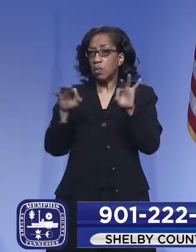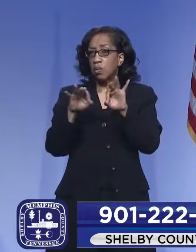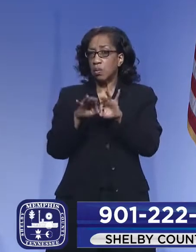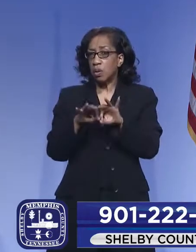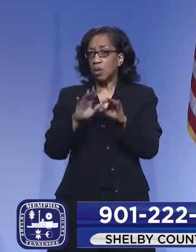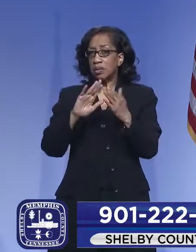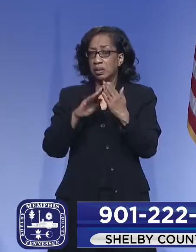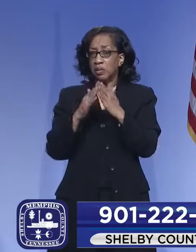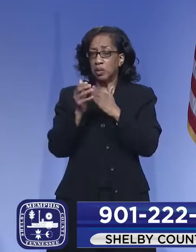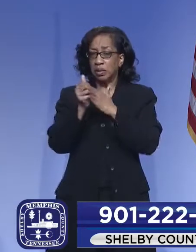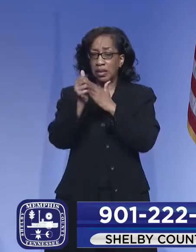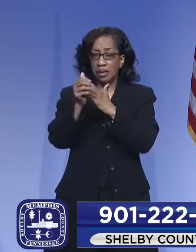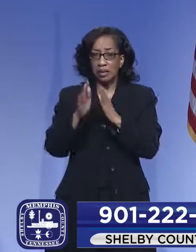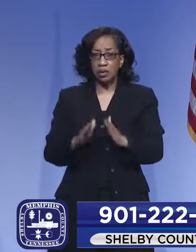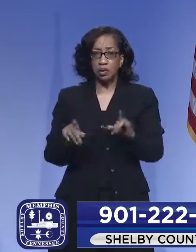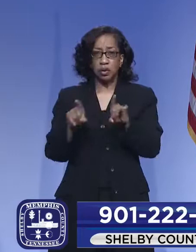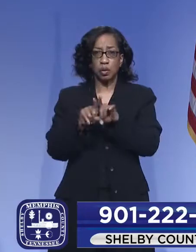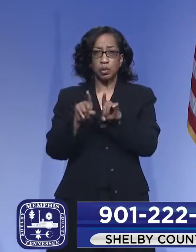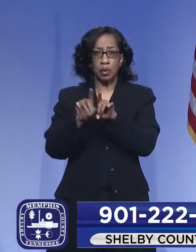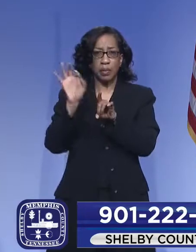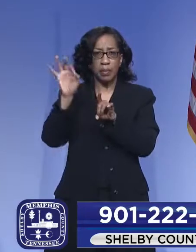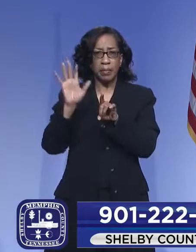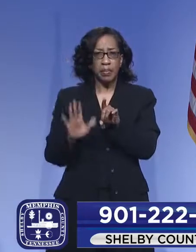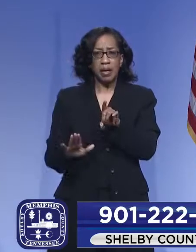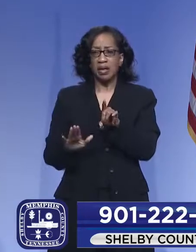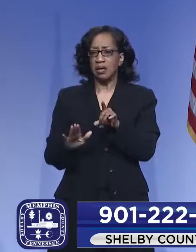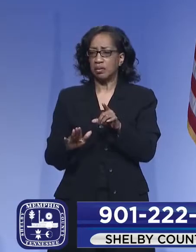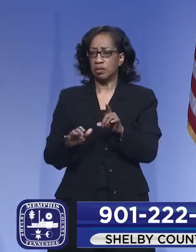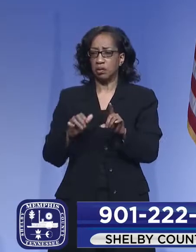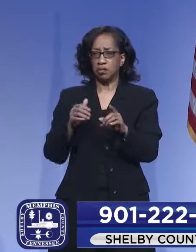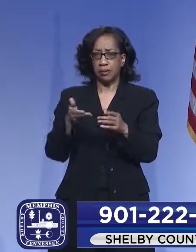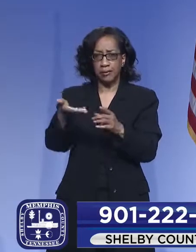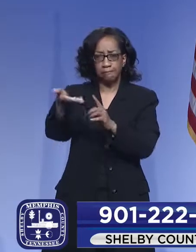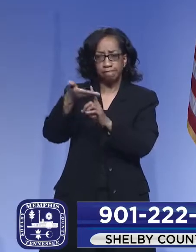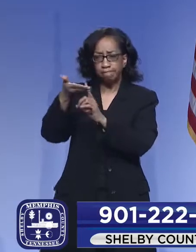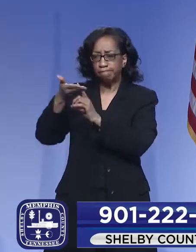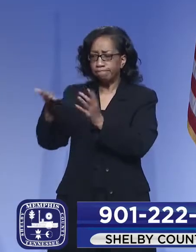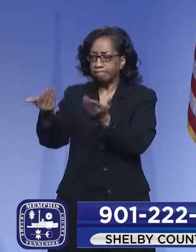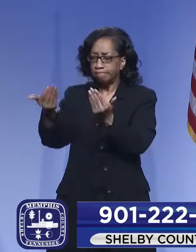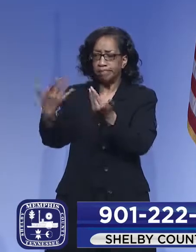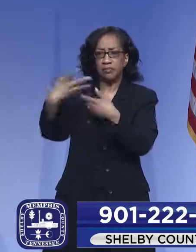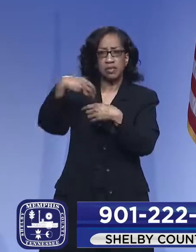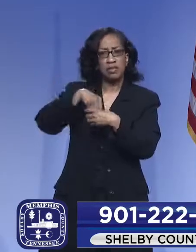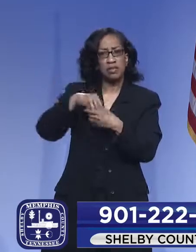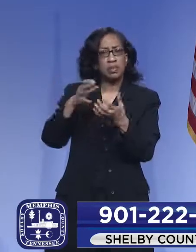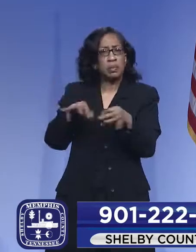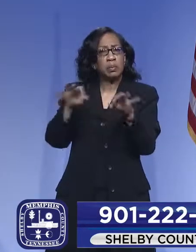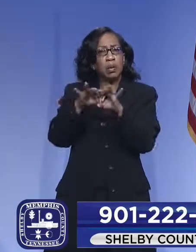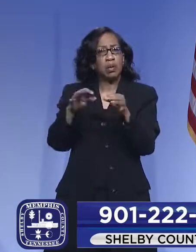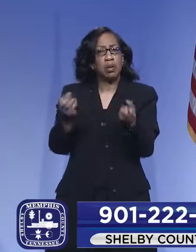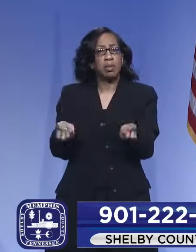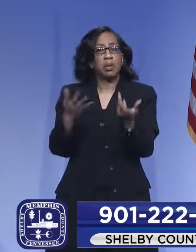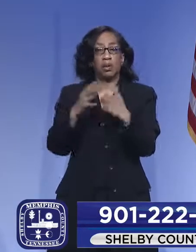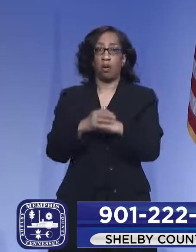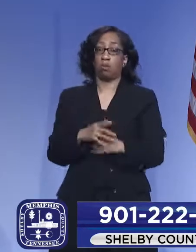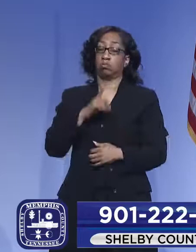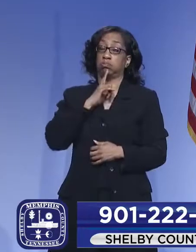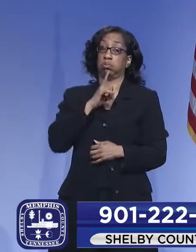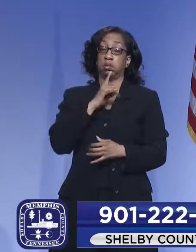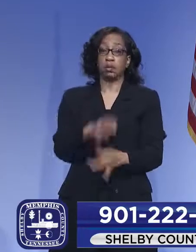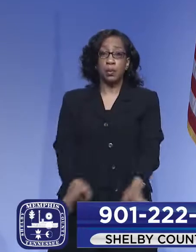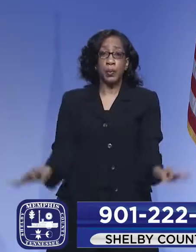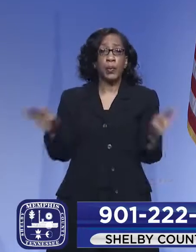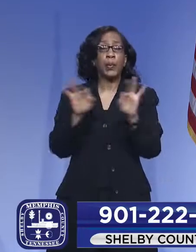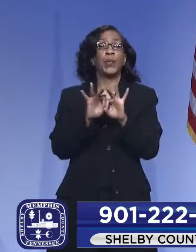leaders, pastors in those areas, and how is that effort still important ongoing in the weeks ahead? Well, it's incredibly important, and